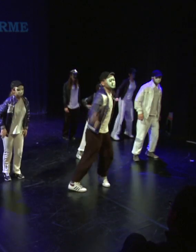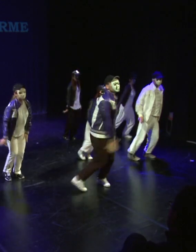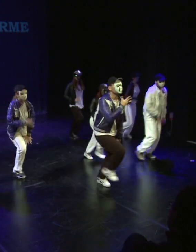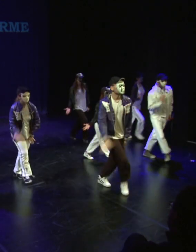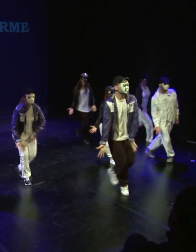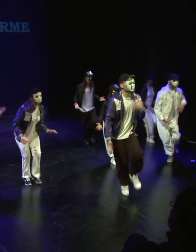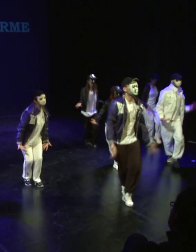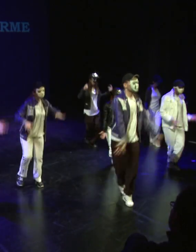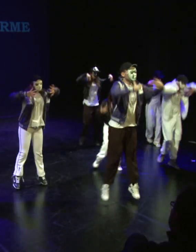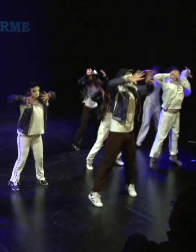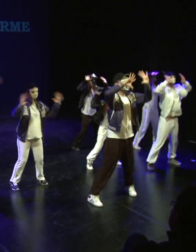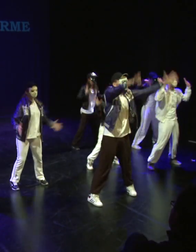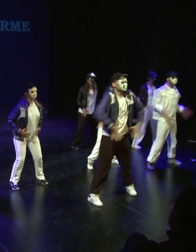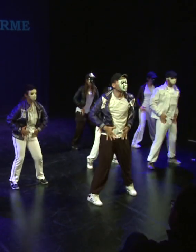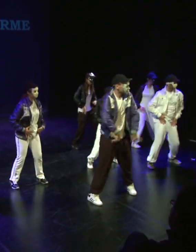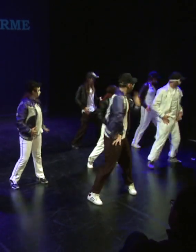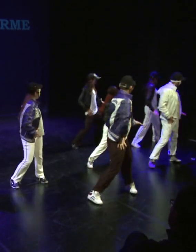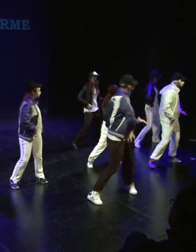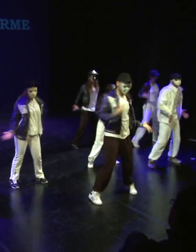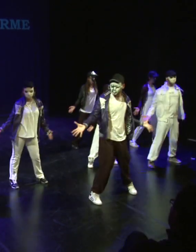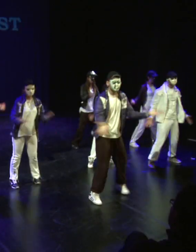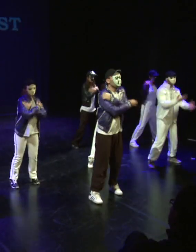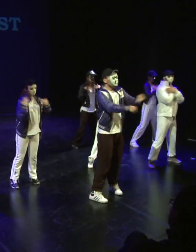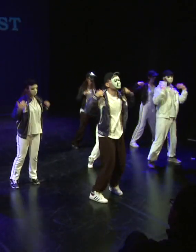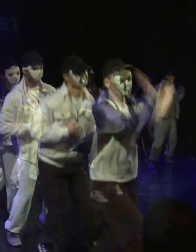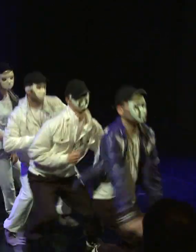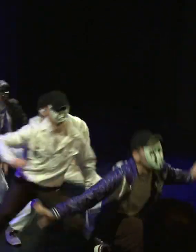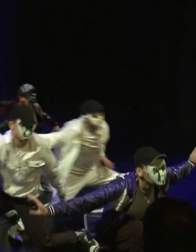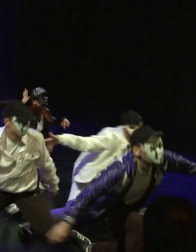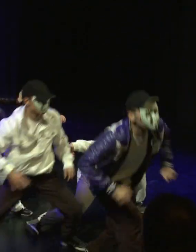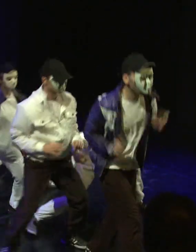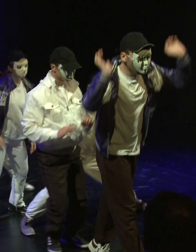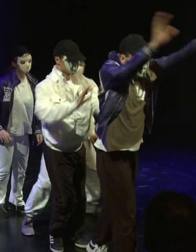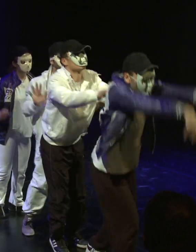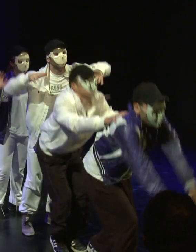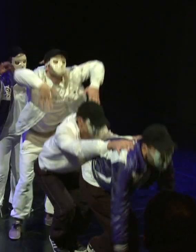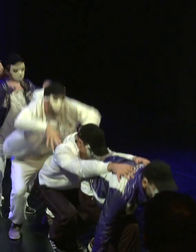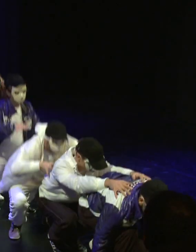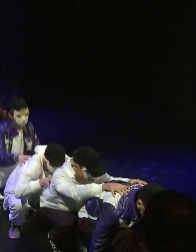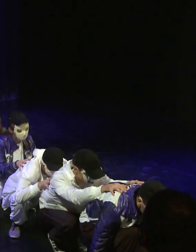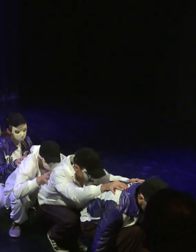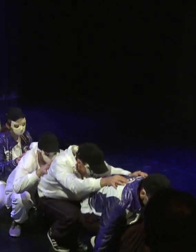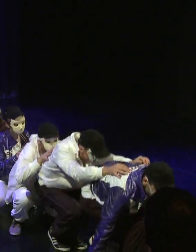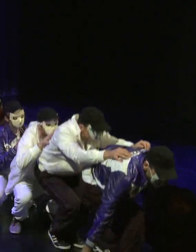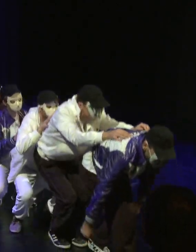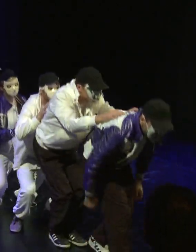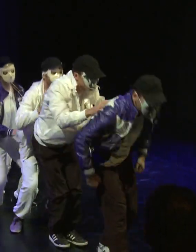Don't stop, make it pop, DJ blowing speakers up tonight. Wanna fight till we see the